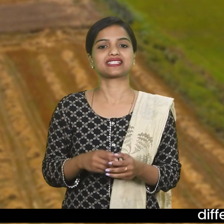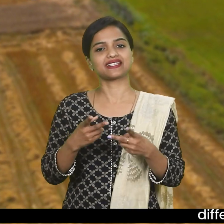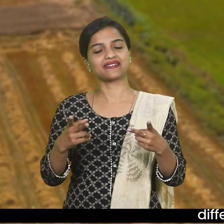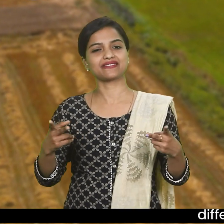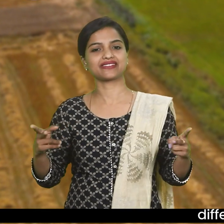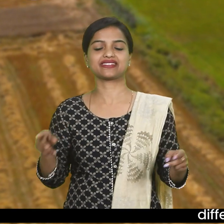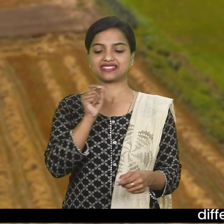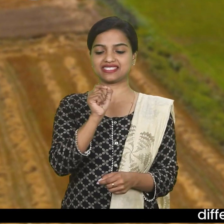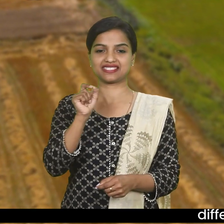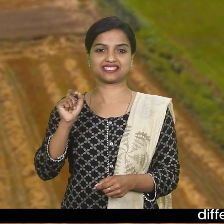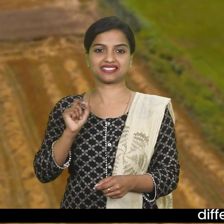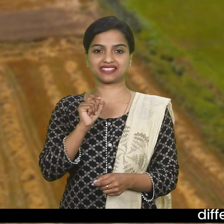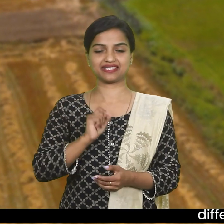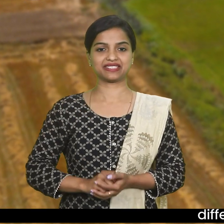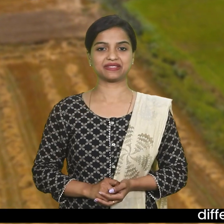seeds.